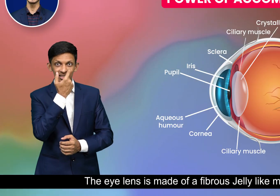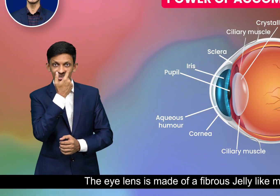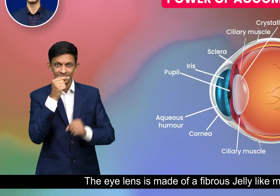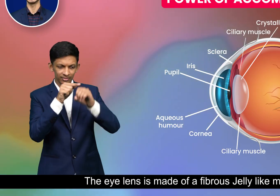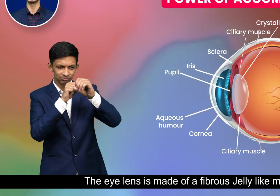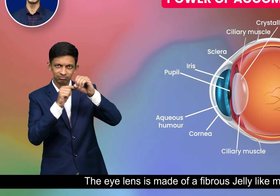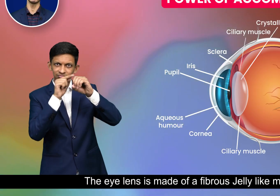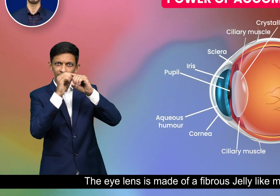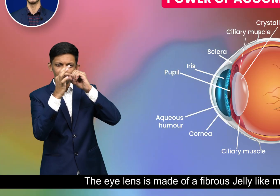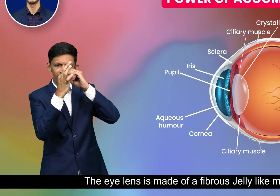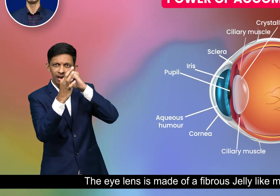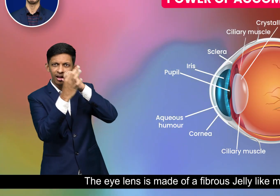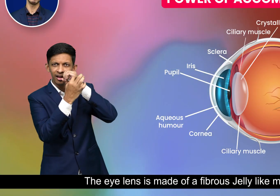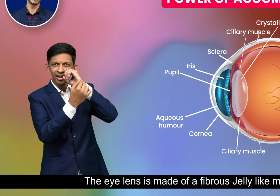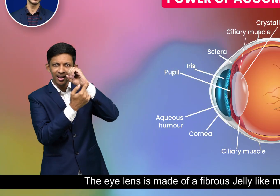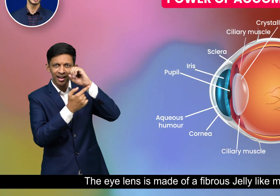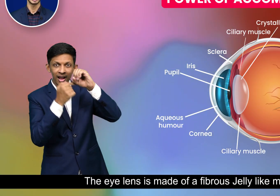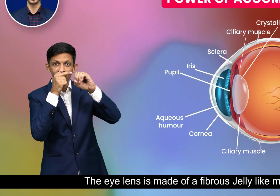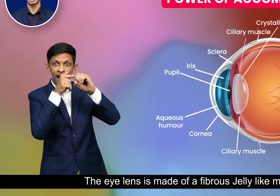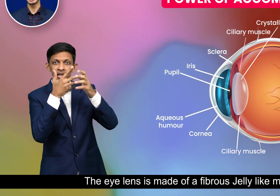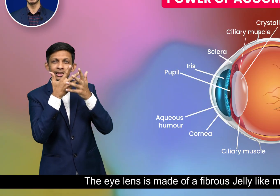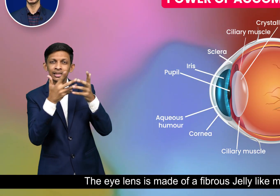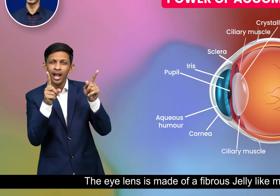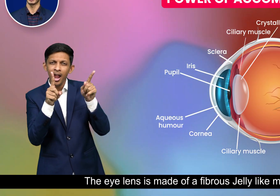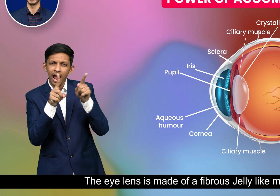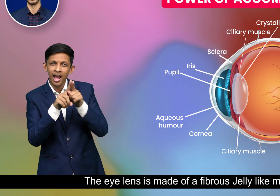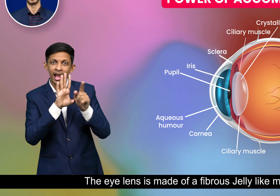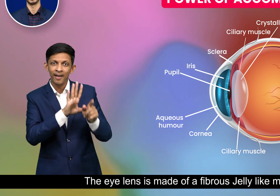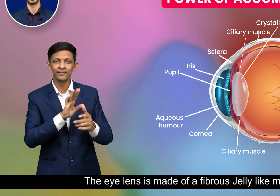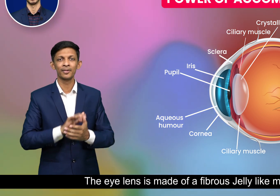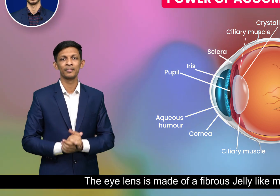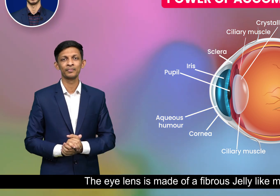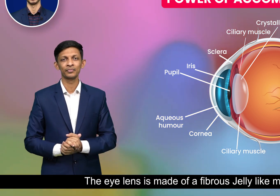The eye lens is made of a fibrous, jelly-like material.